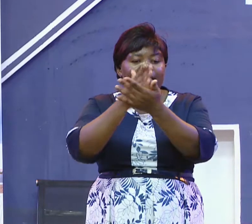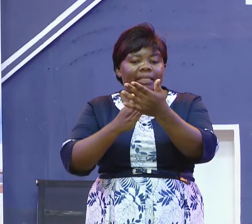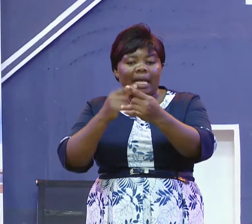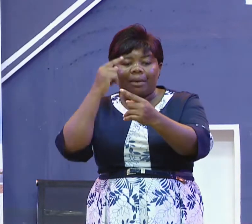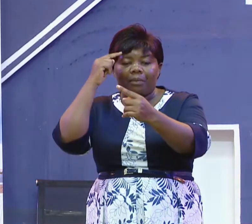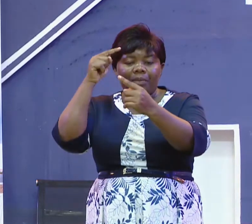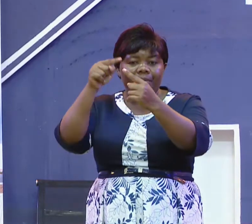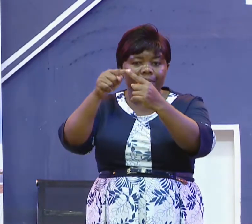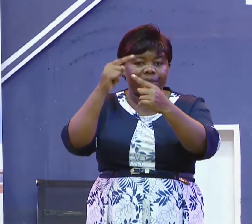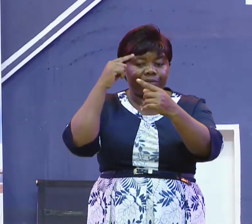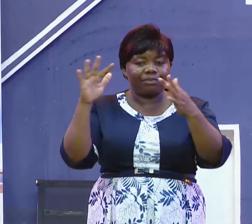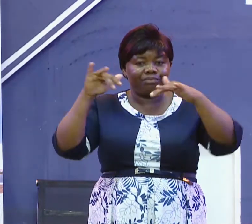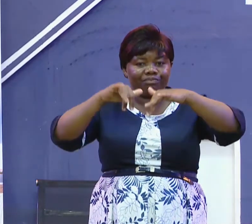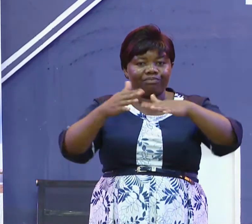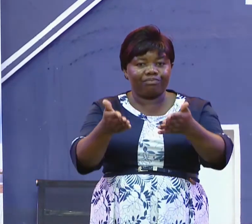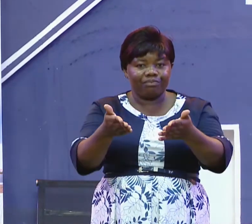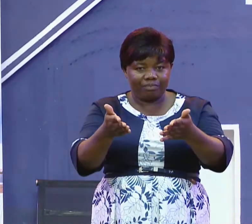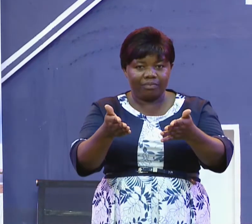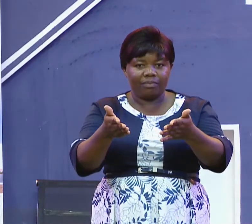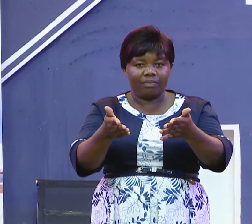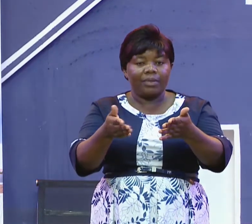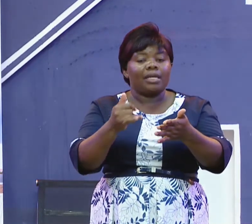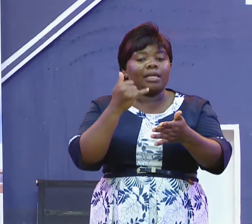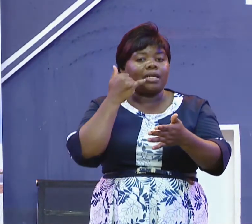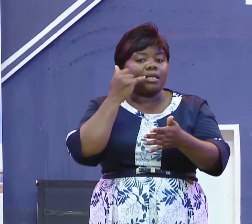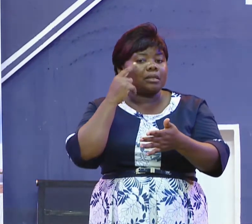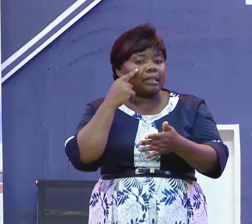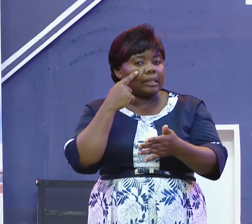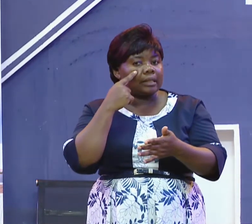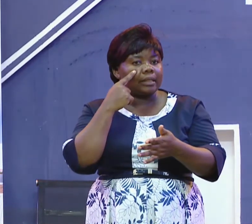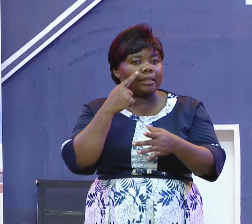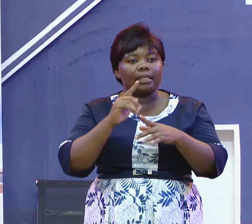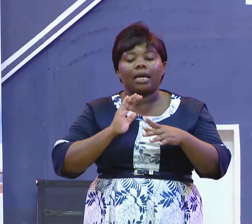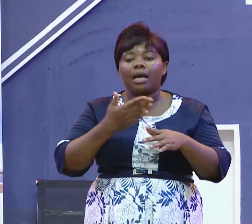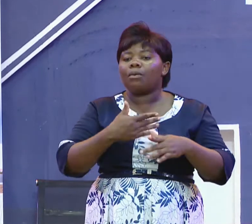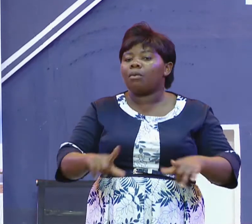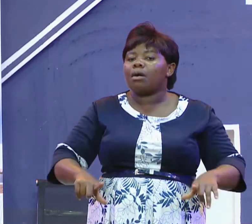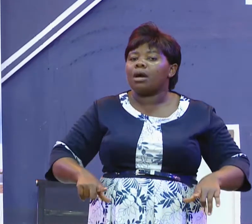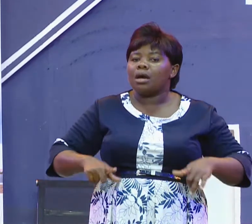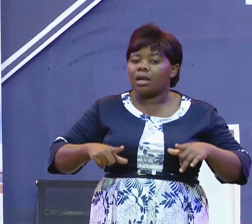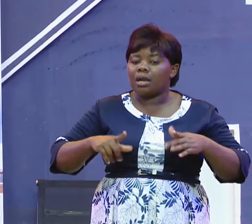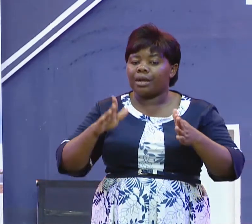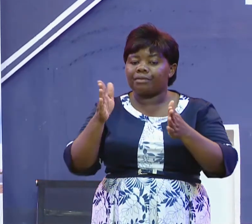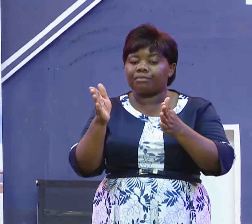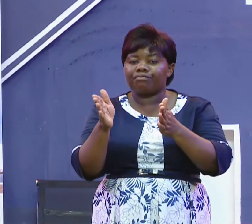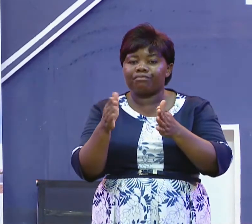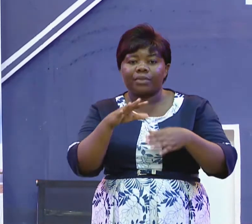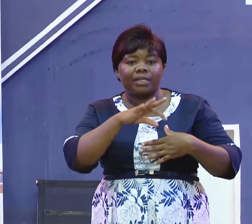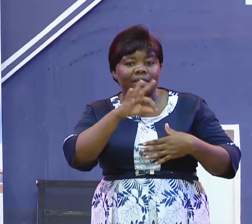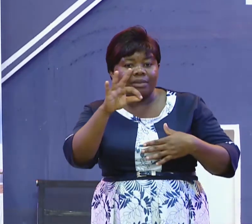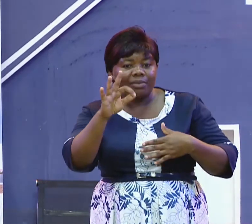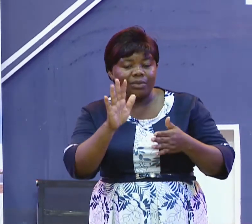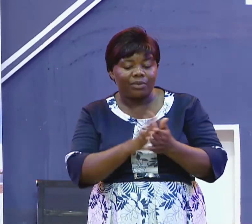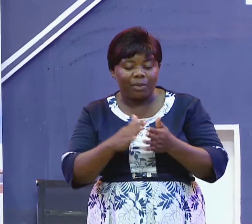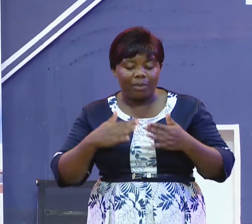luno. One of the objectives of this conference. Kwe kulaba nga obulamu bwaffe obw'omwoyo n'obw'omubiri butuuka